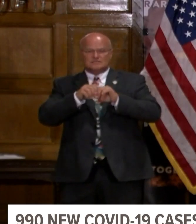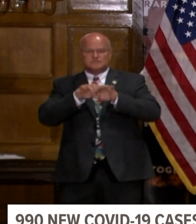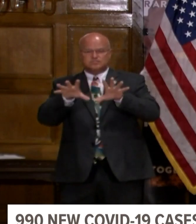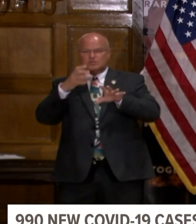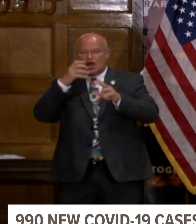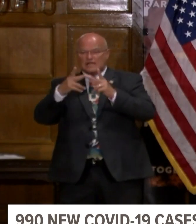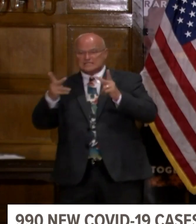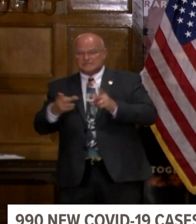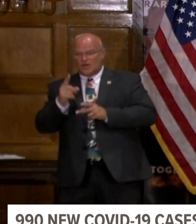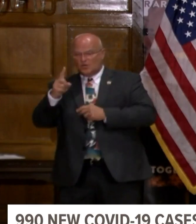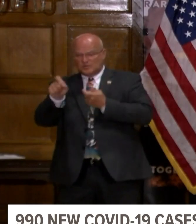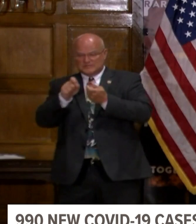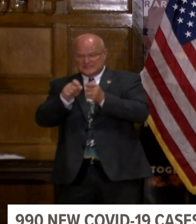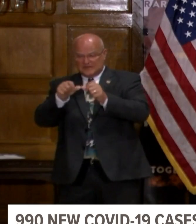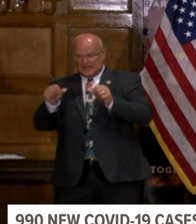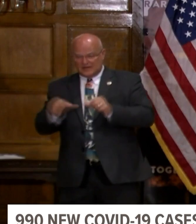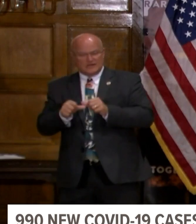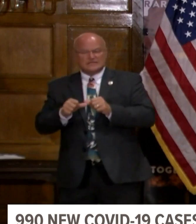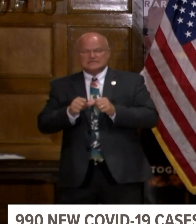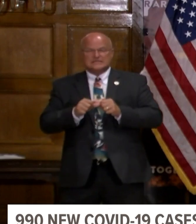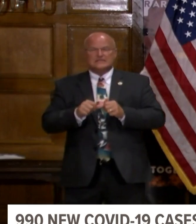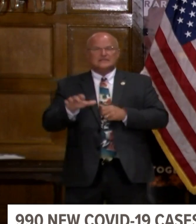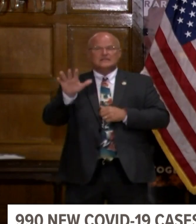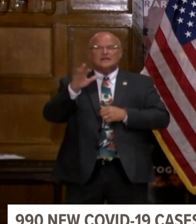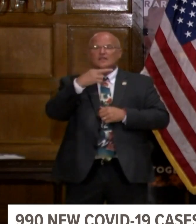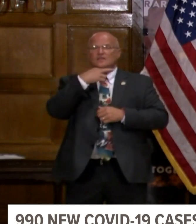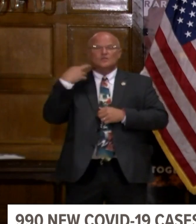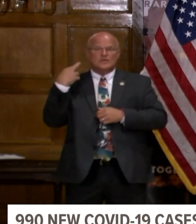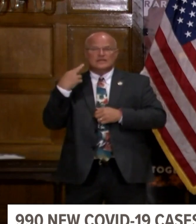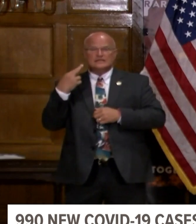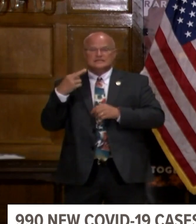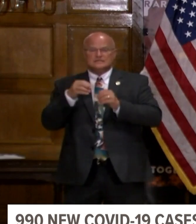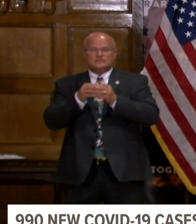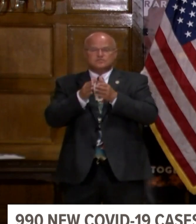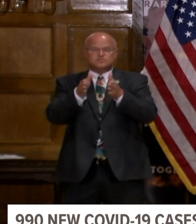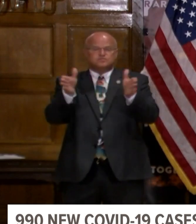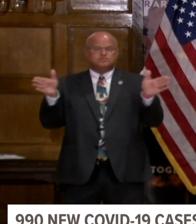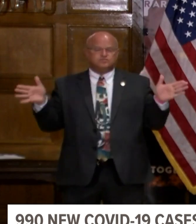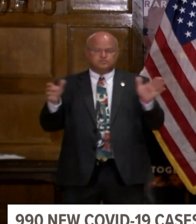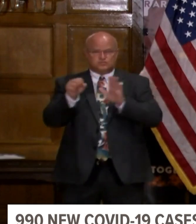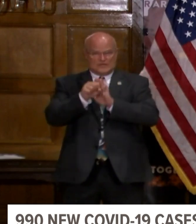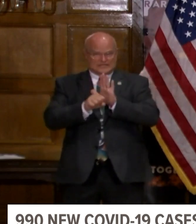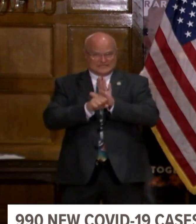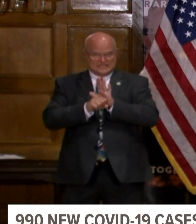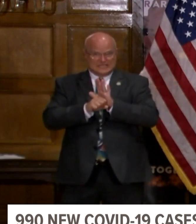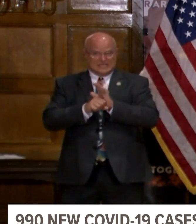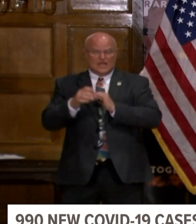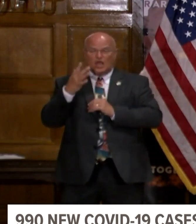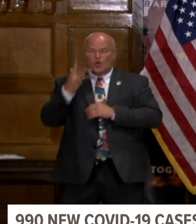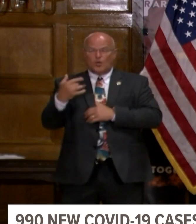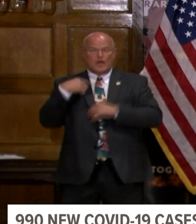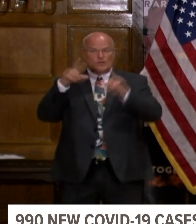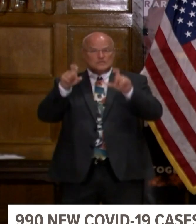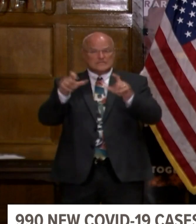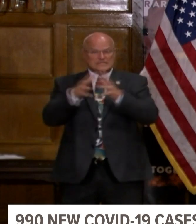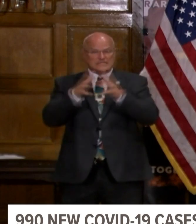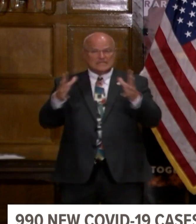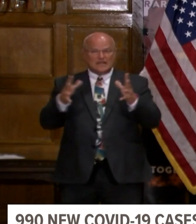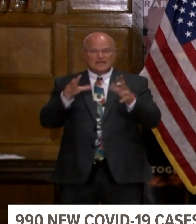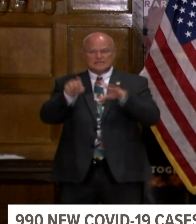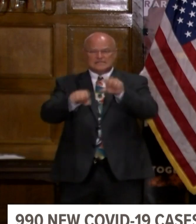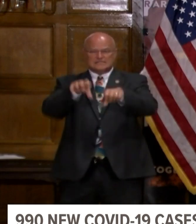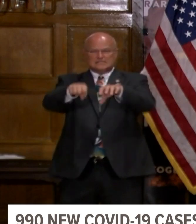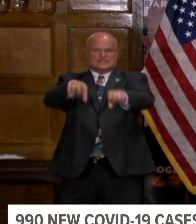or hotspot in one particular area. It is just the risk is broad-based across the state, and because we're testing a lot, we're catching